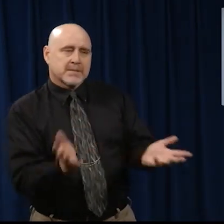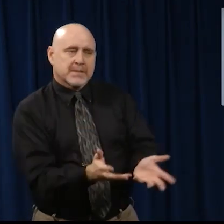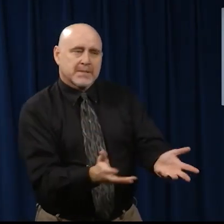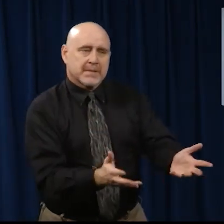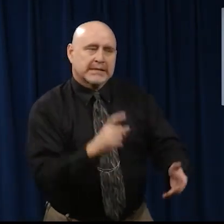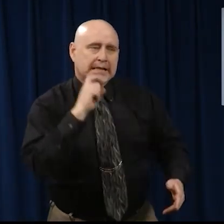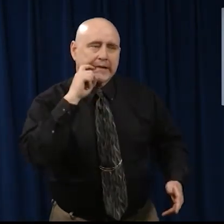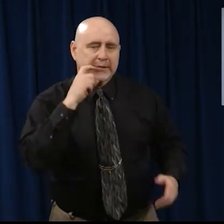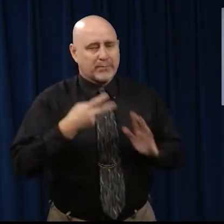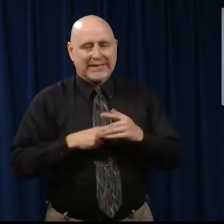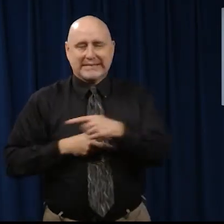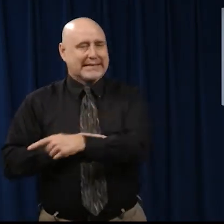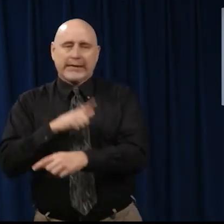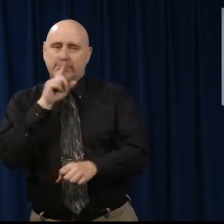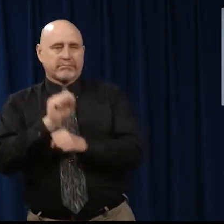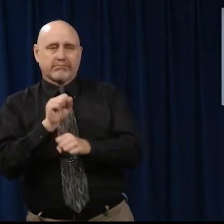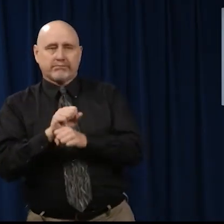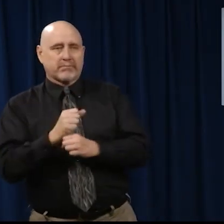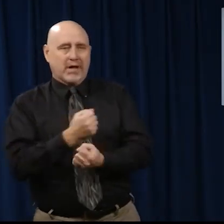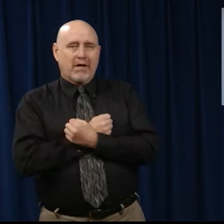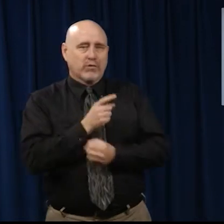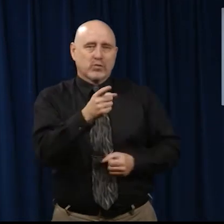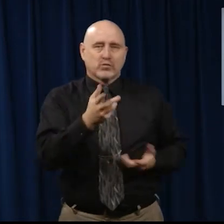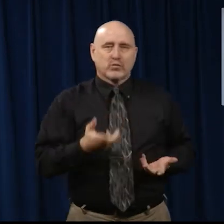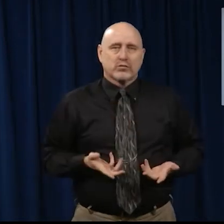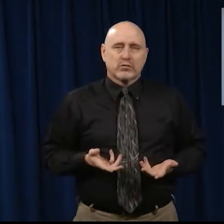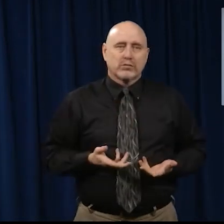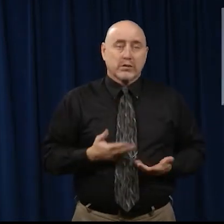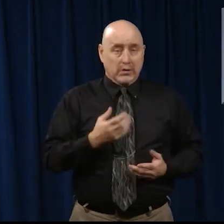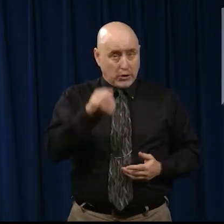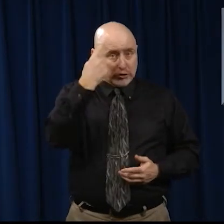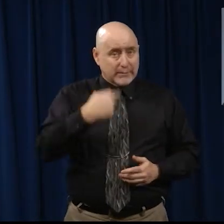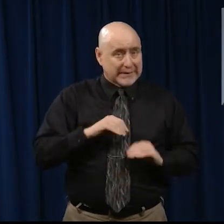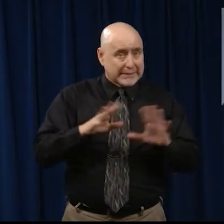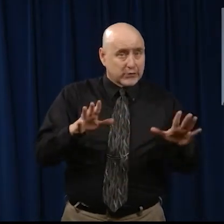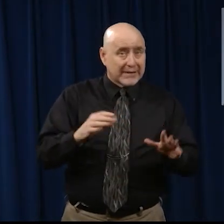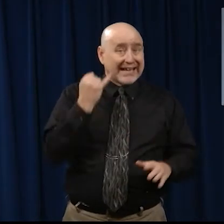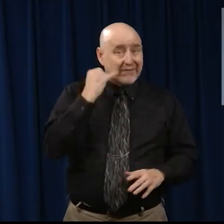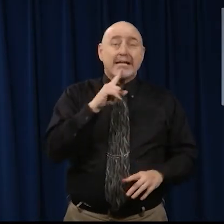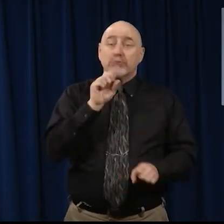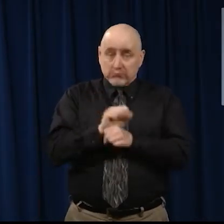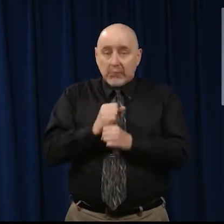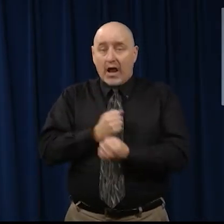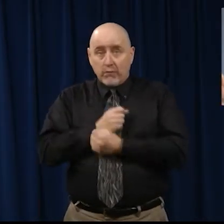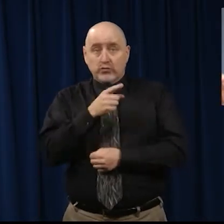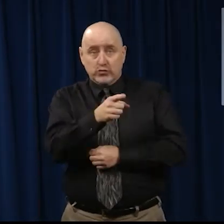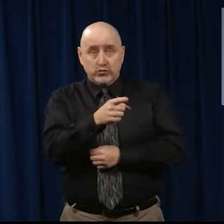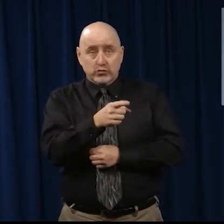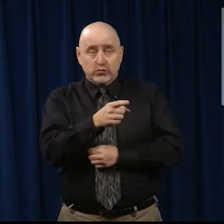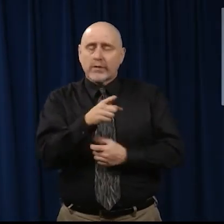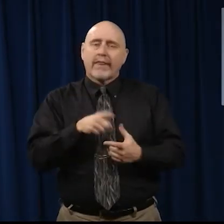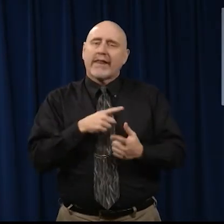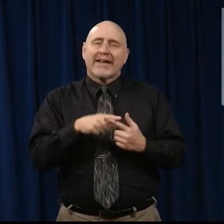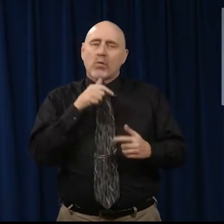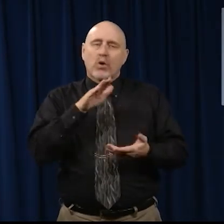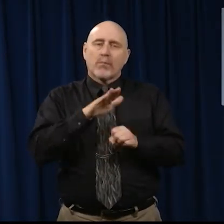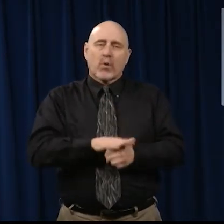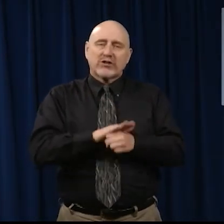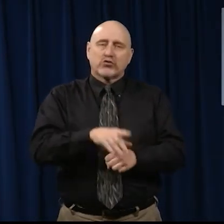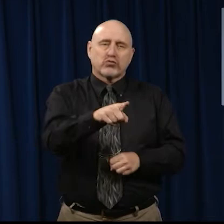pressure you into having sex, he does not love you. Please understand that, because if he really did love you, then he wouldn't